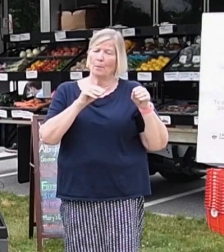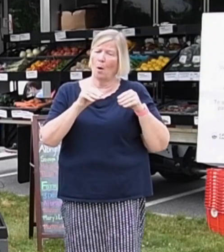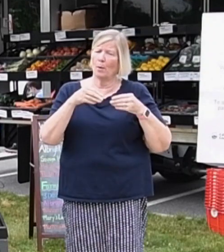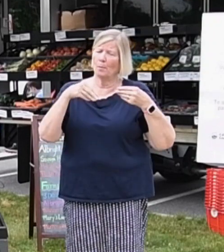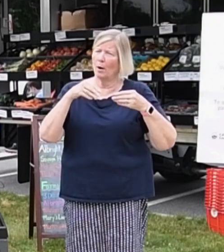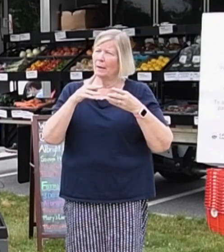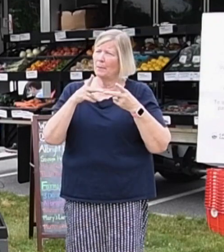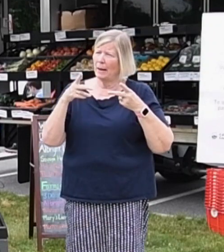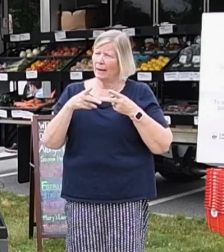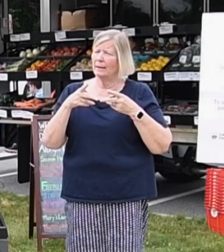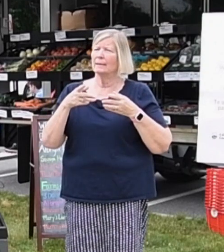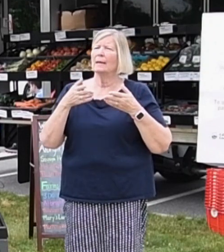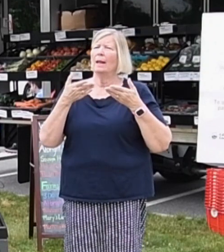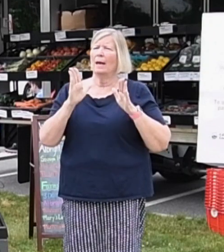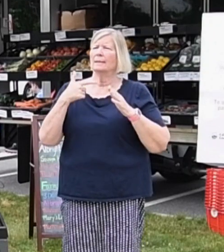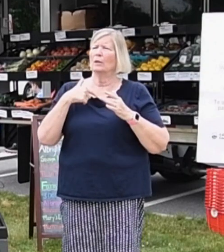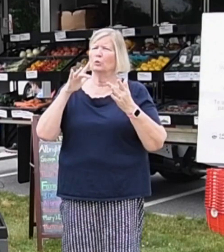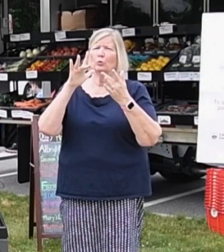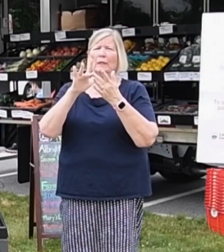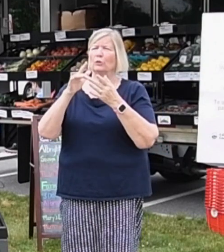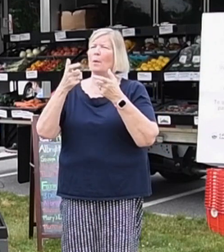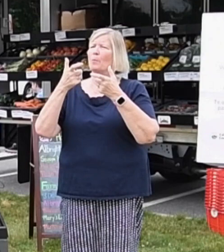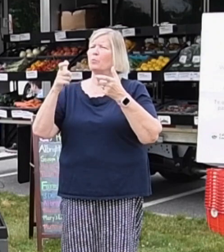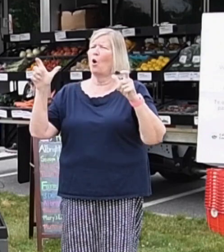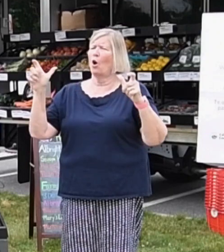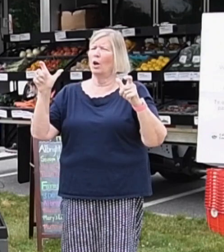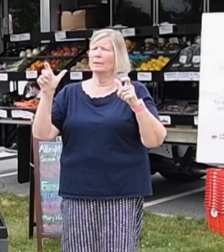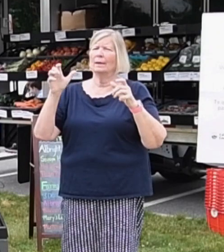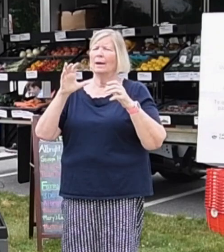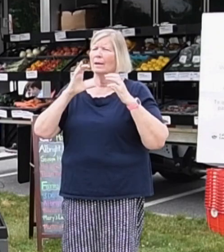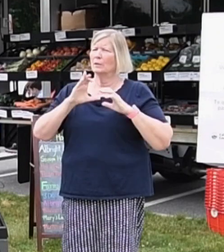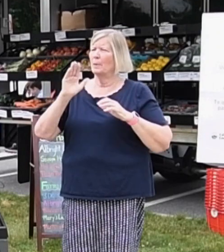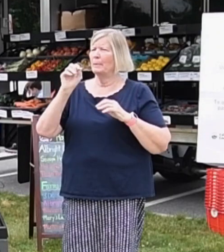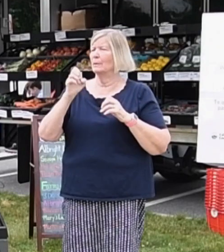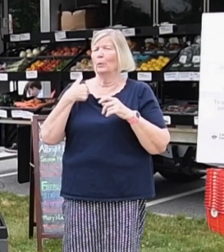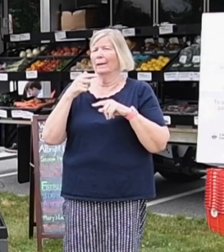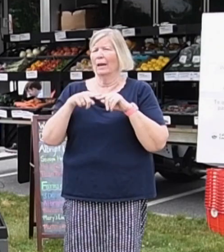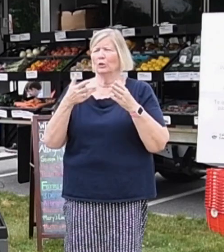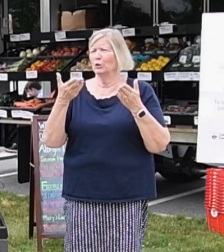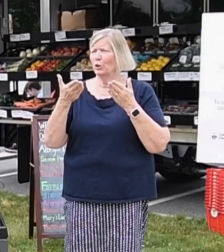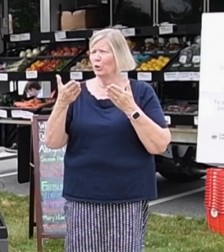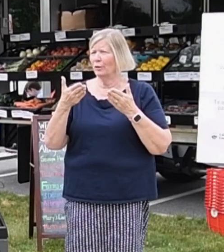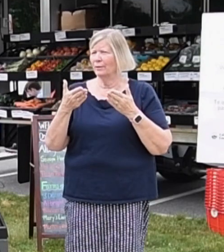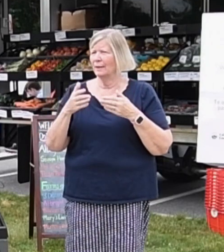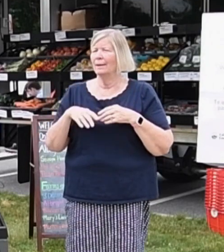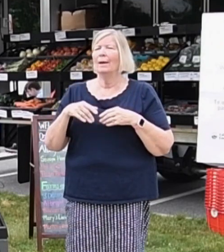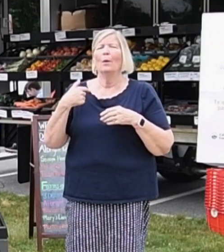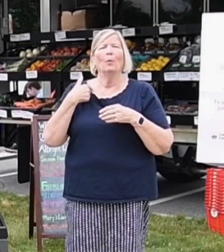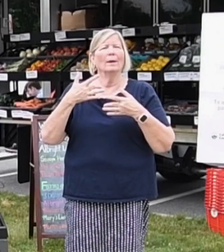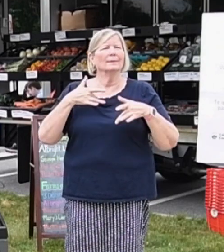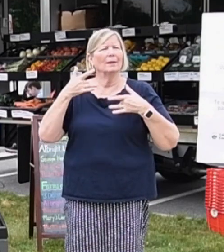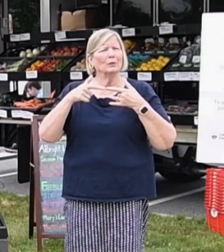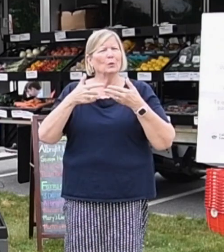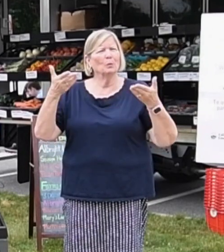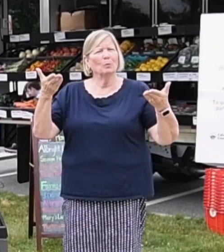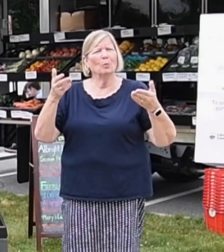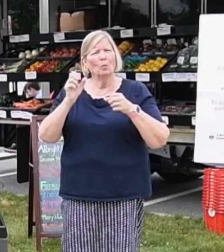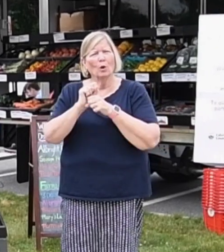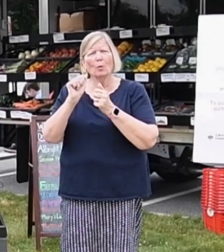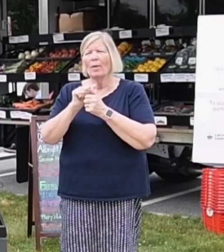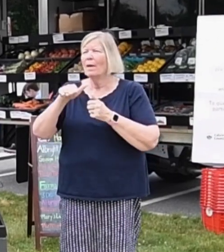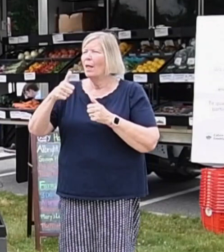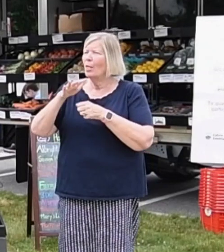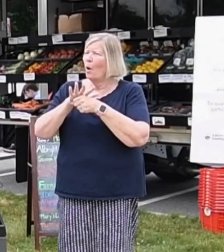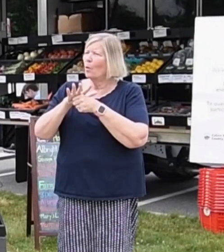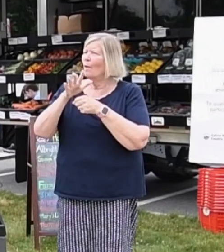a broader customer base we could not otherwise serve. We are so excited to work with other local farms in bringing fresh produce